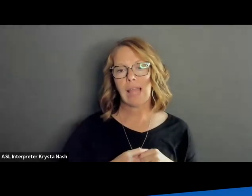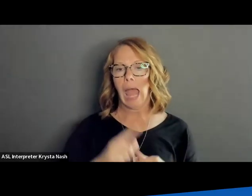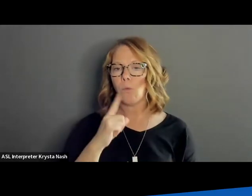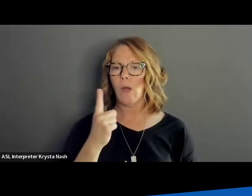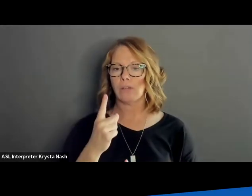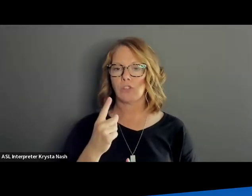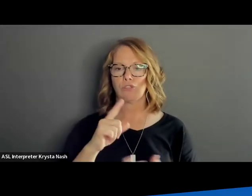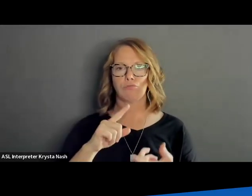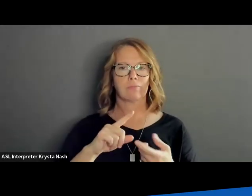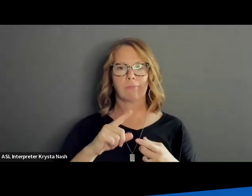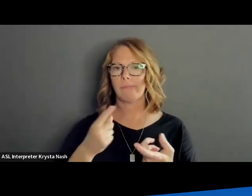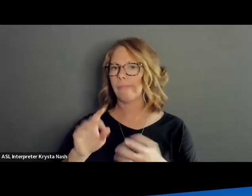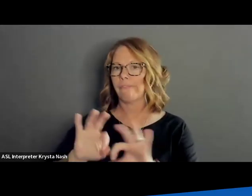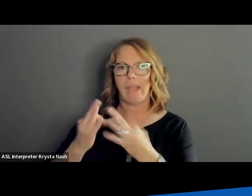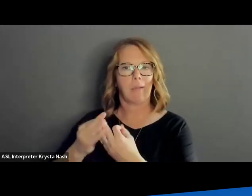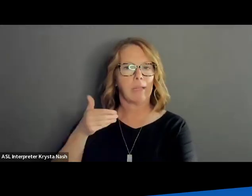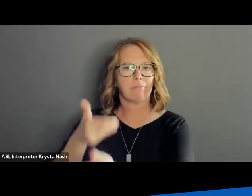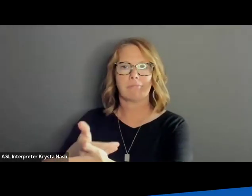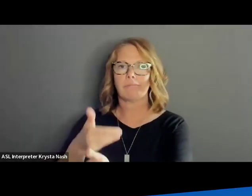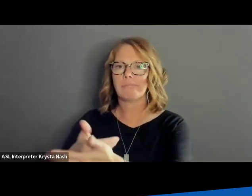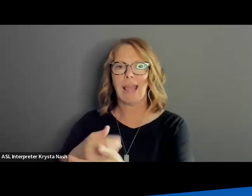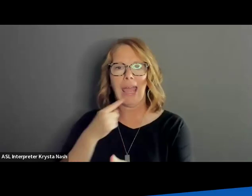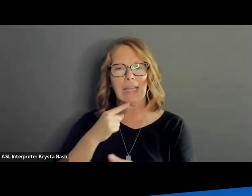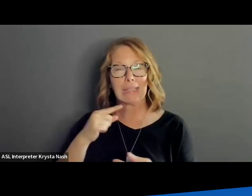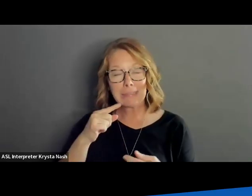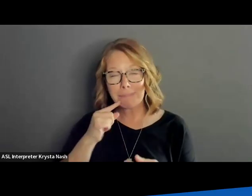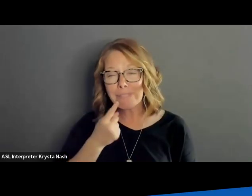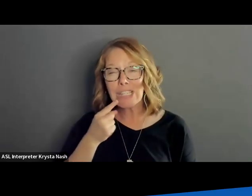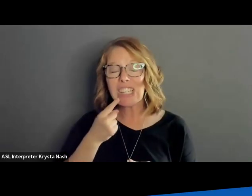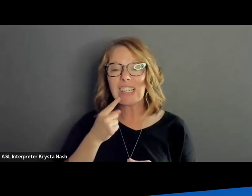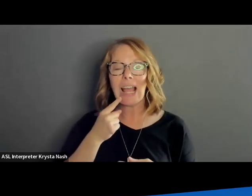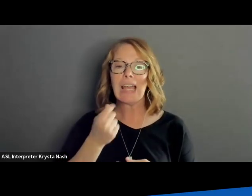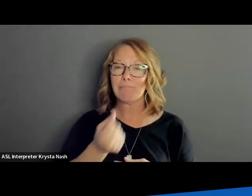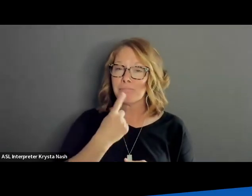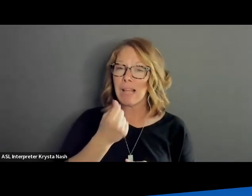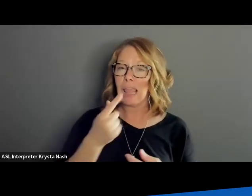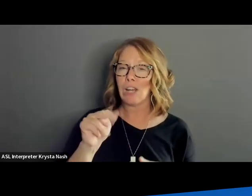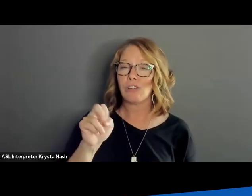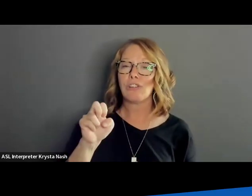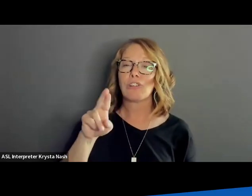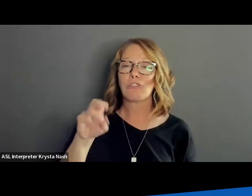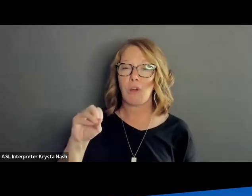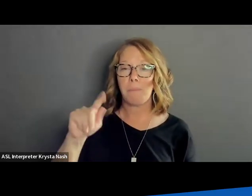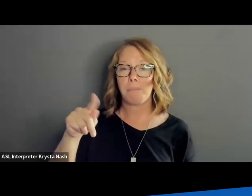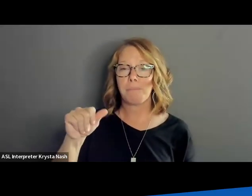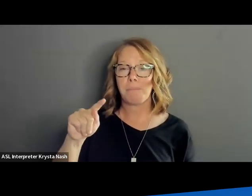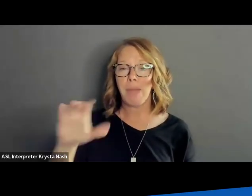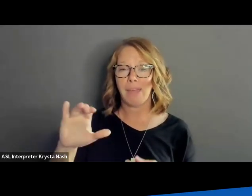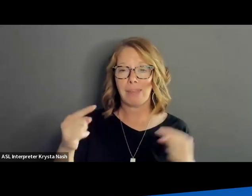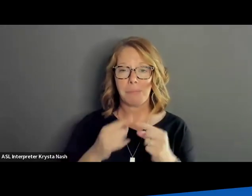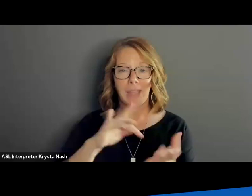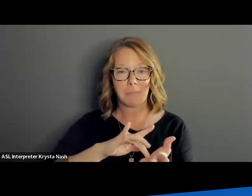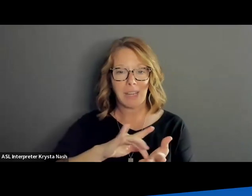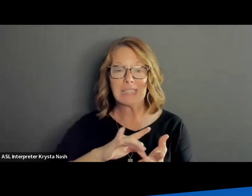relative that had very severe neuropathic pain, took a lot of neuropathic pain medication, the